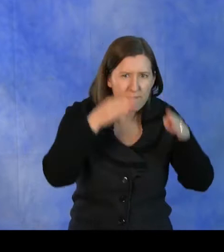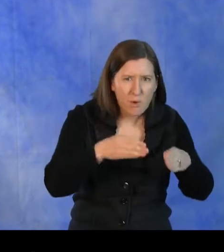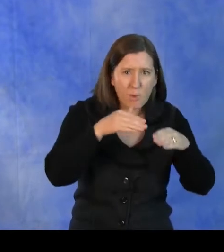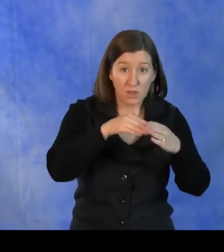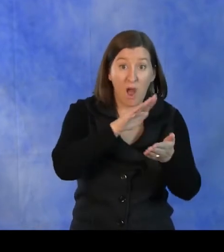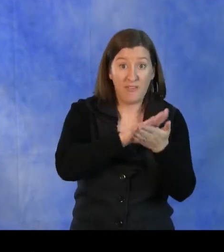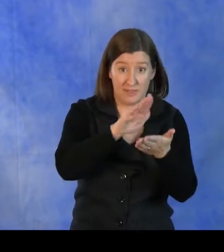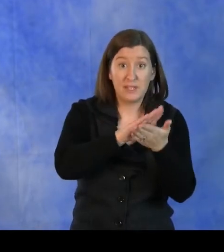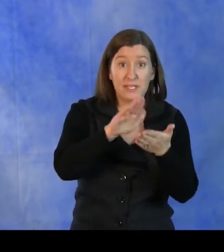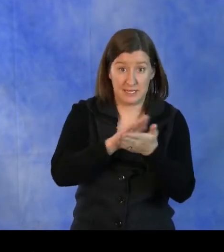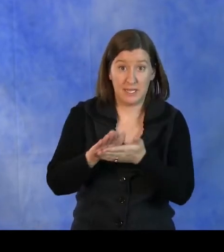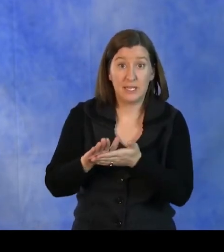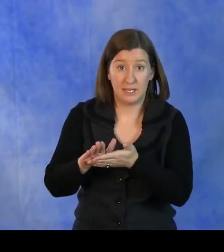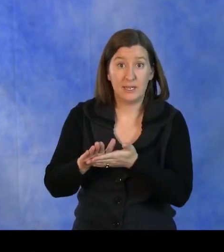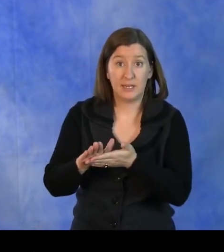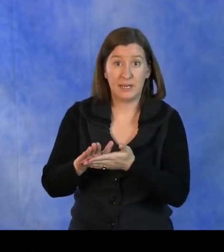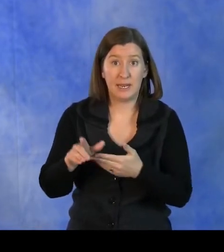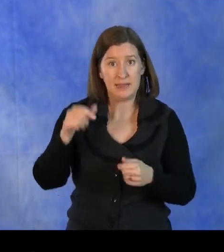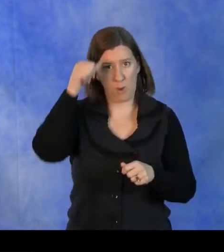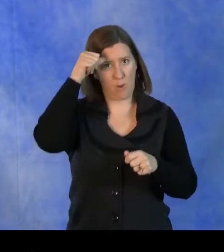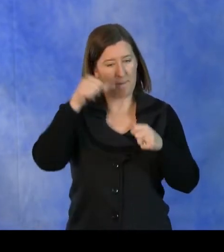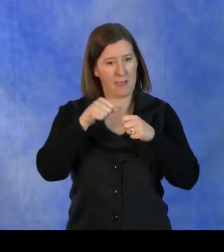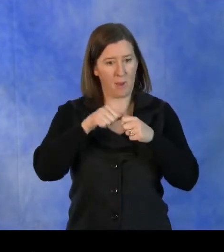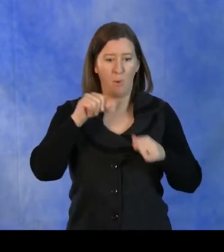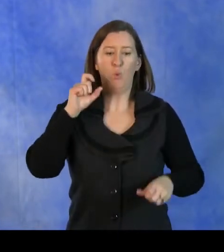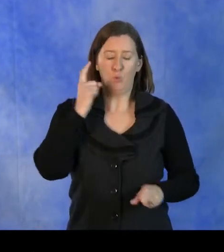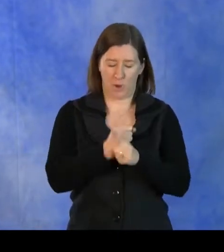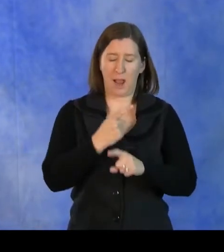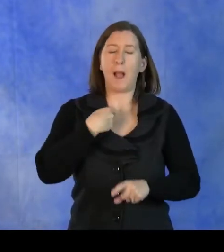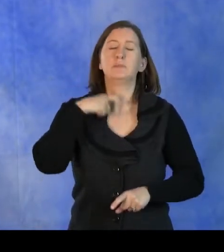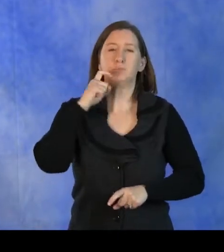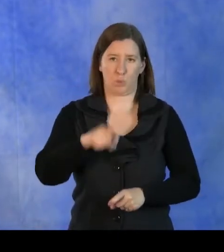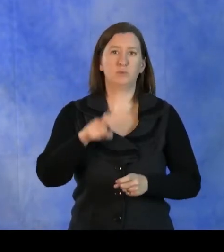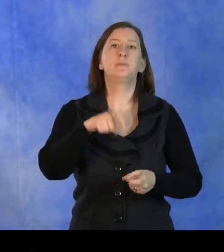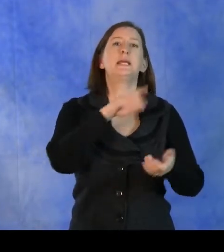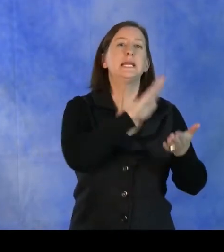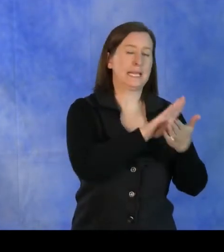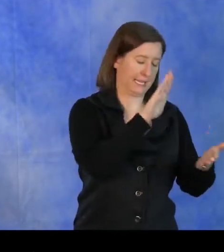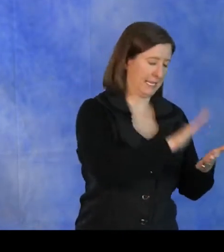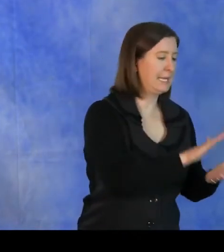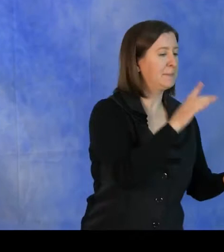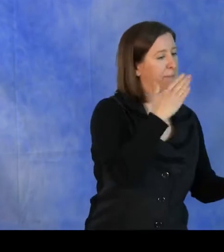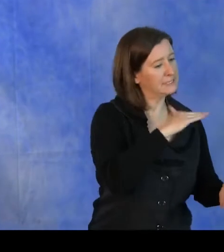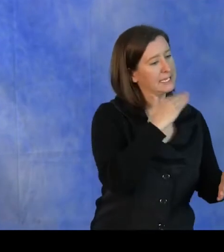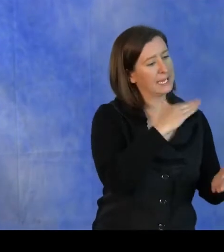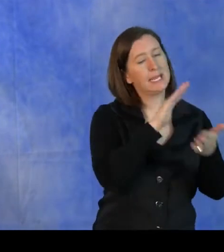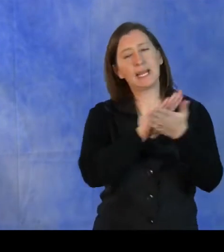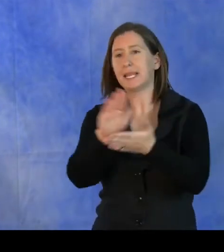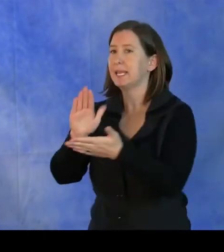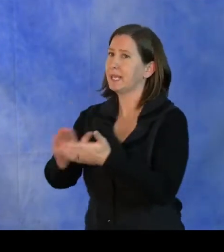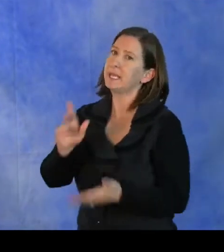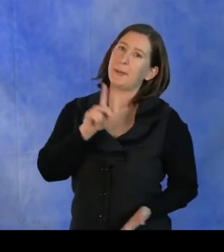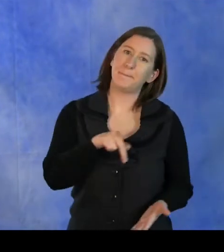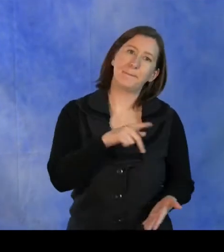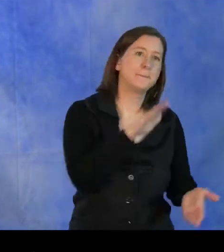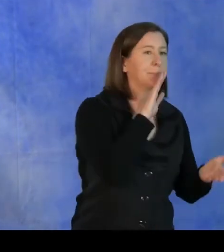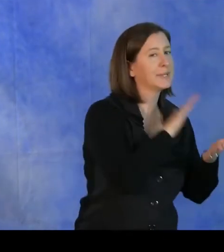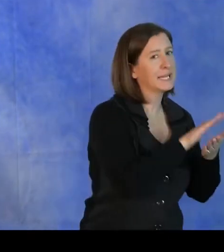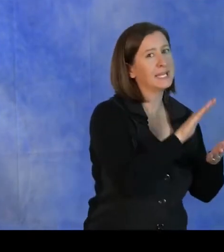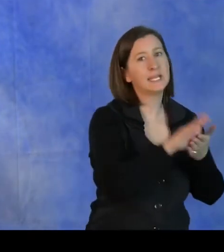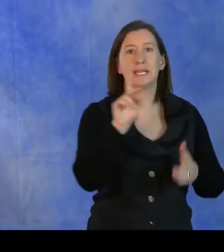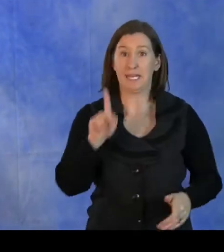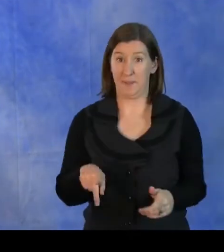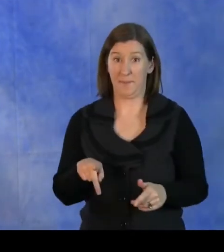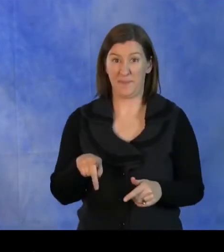they learn to focus on the cleaning. And they remember, oh, right, I'm supposed to be cleaning because I'm